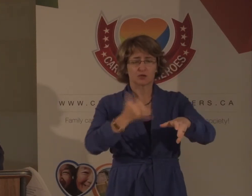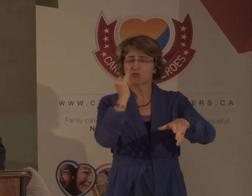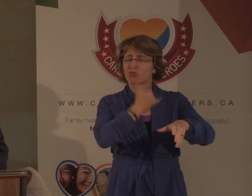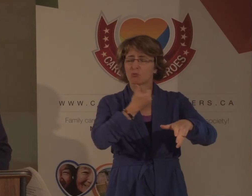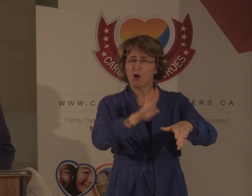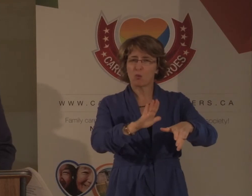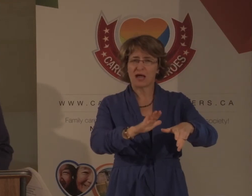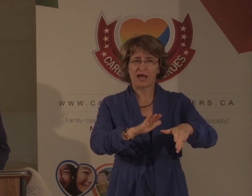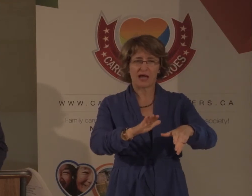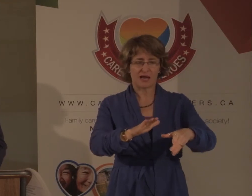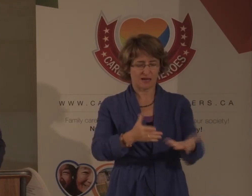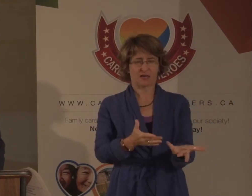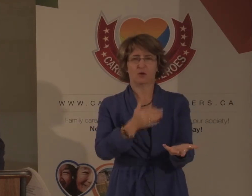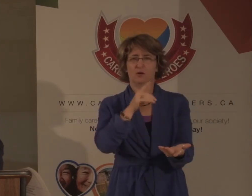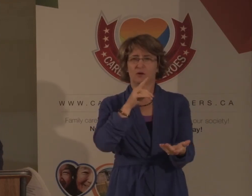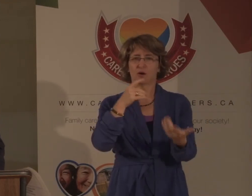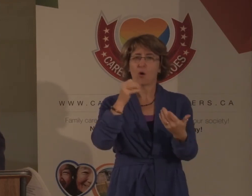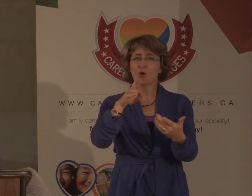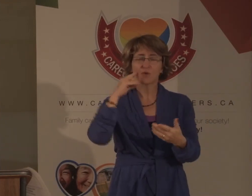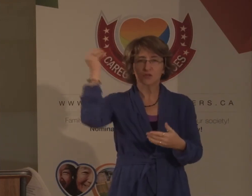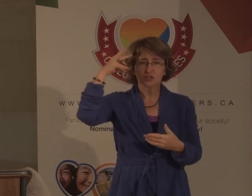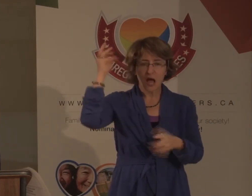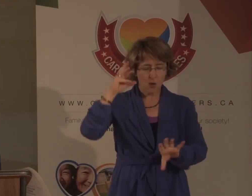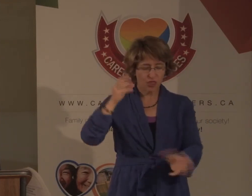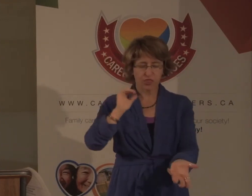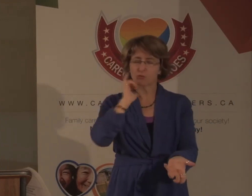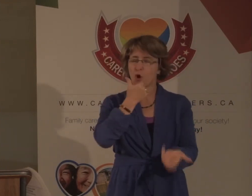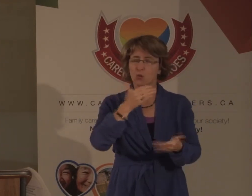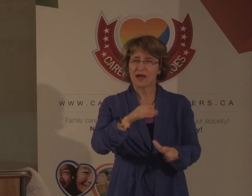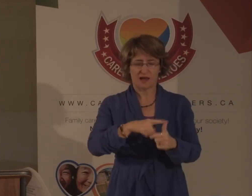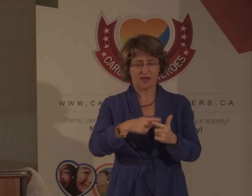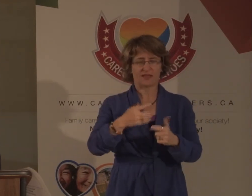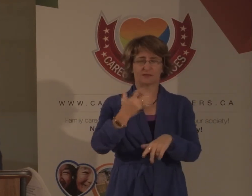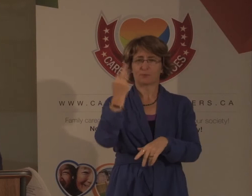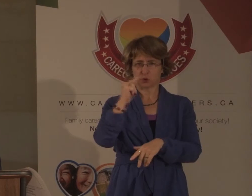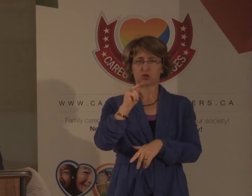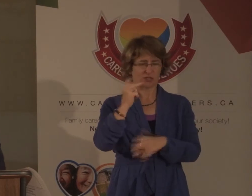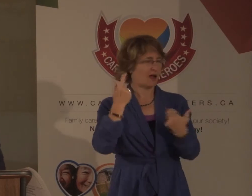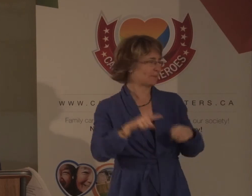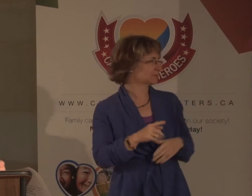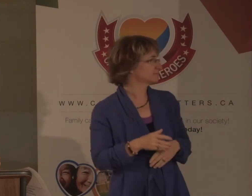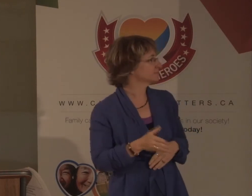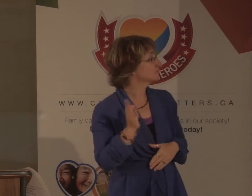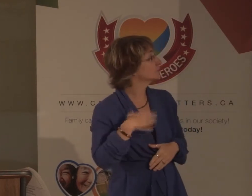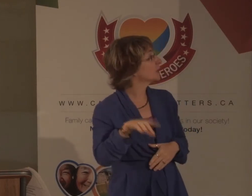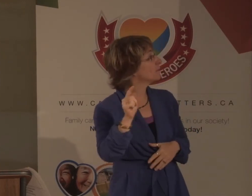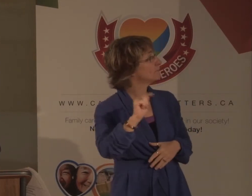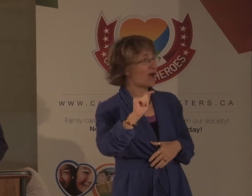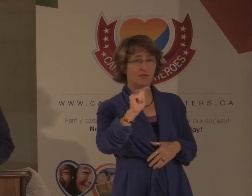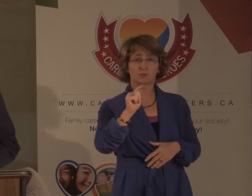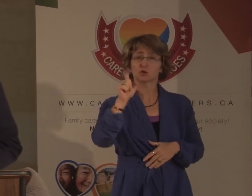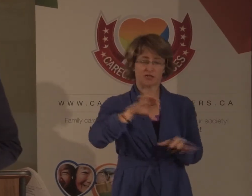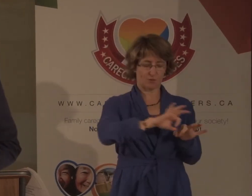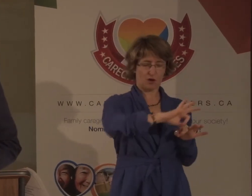way when they're having a shower, and they scald themselves. Bathroom. Install grab